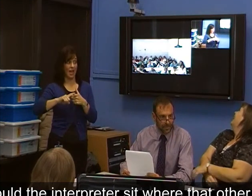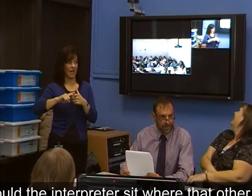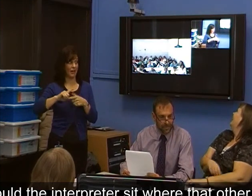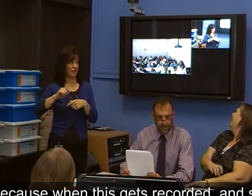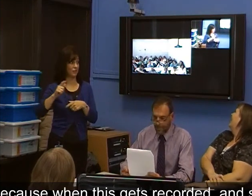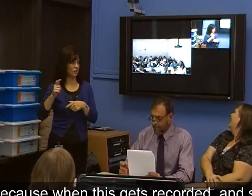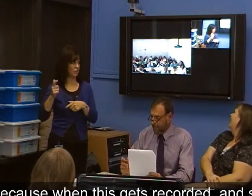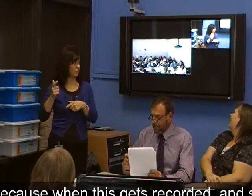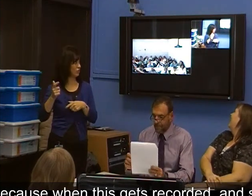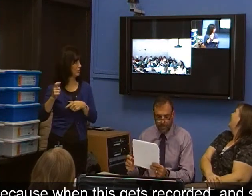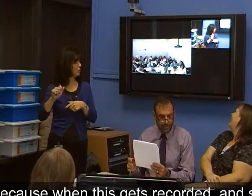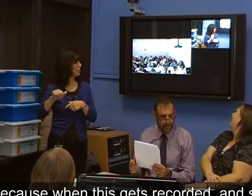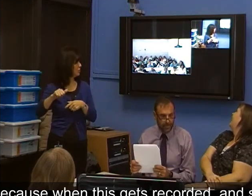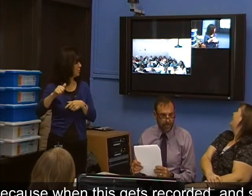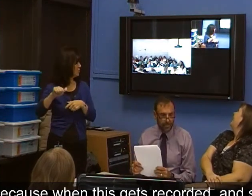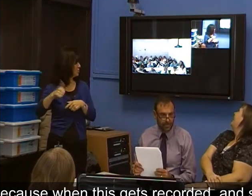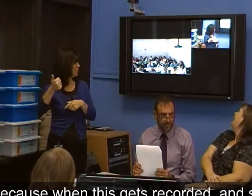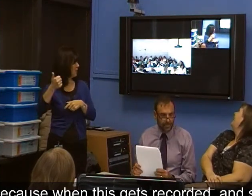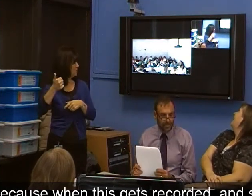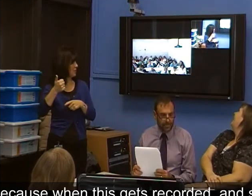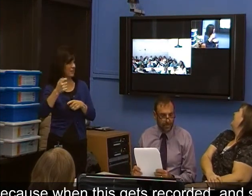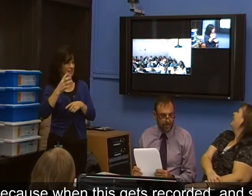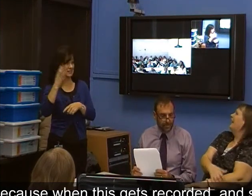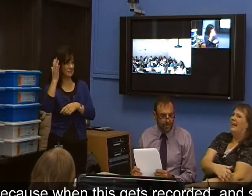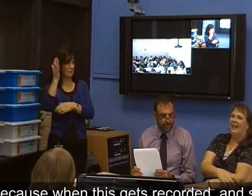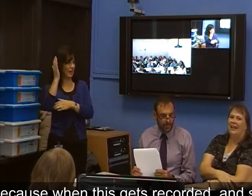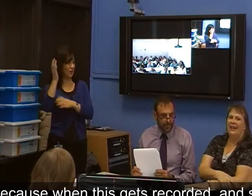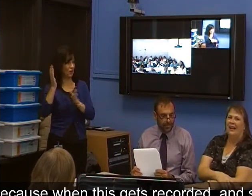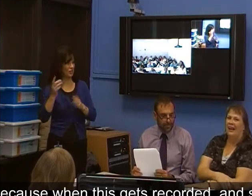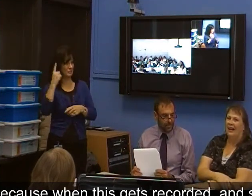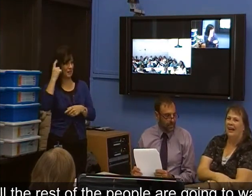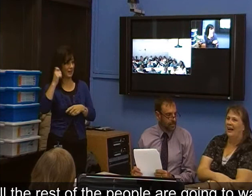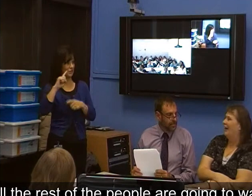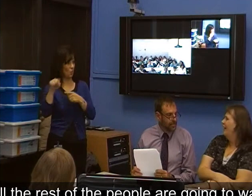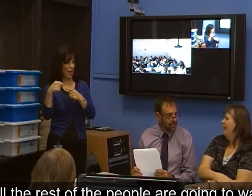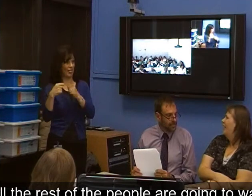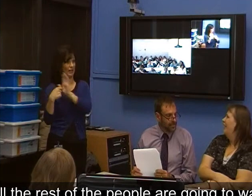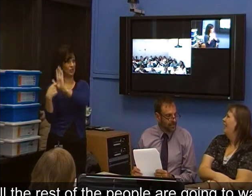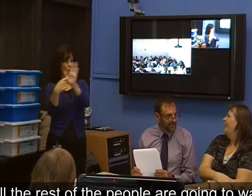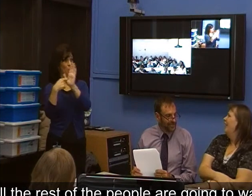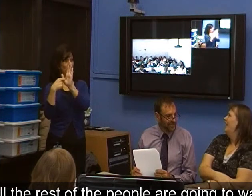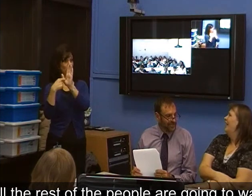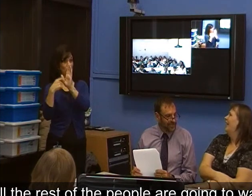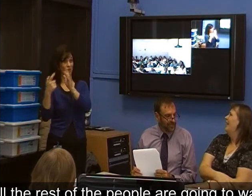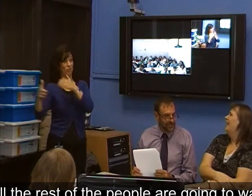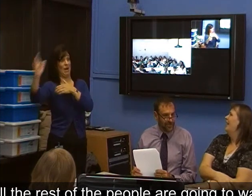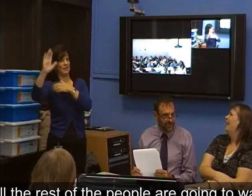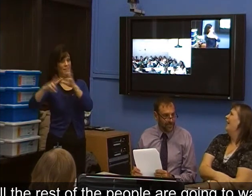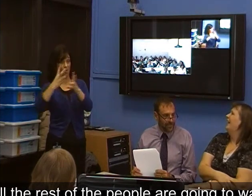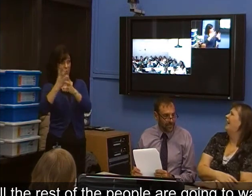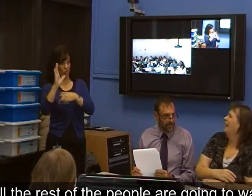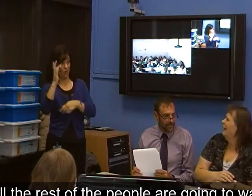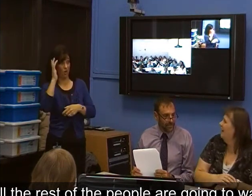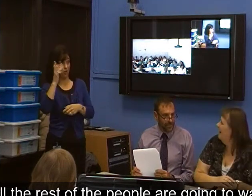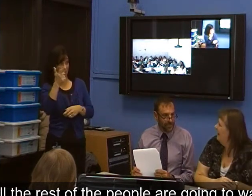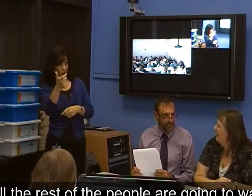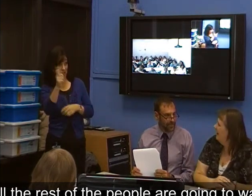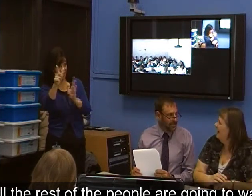speakers? Because when this gets recorded and shown out to the world that all the rest of the people are going to watch,